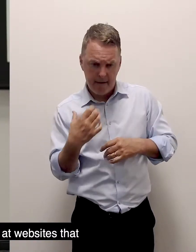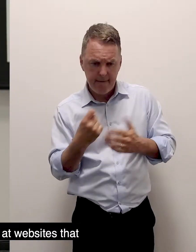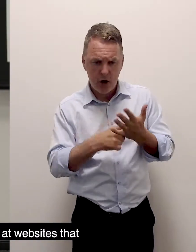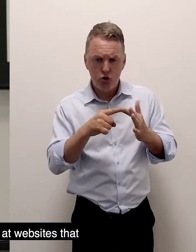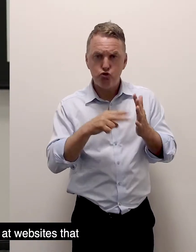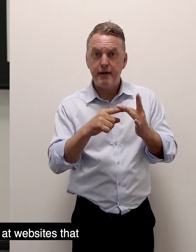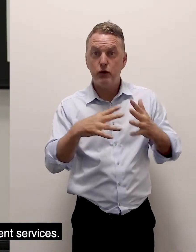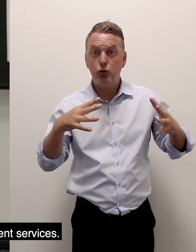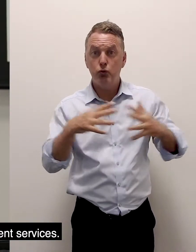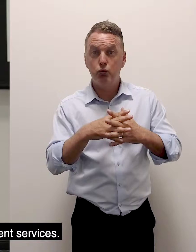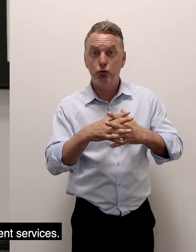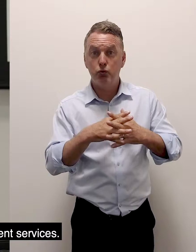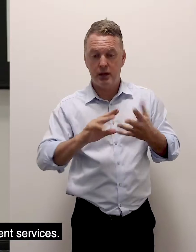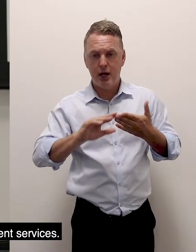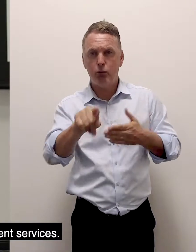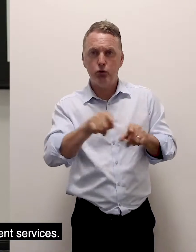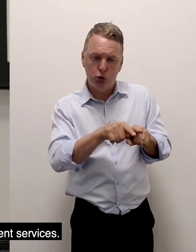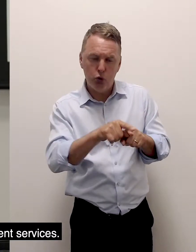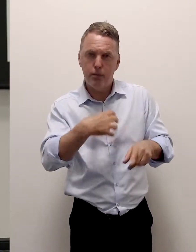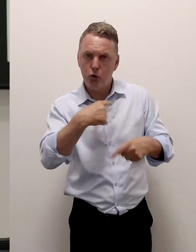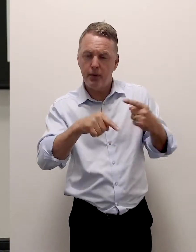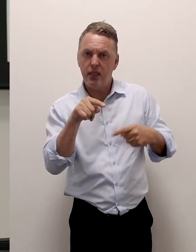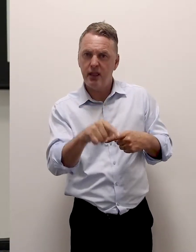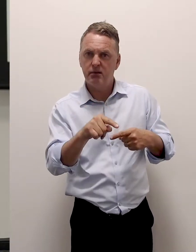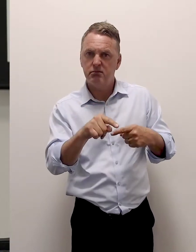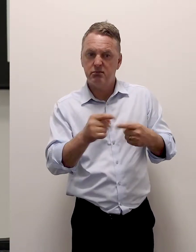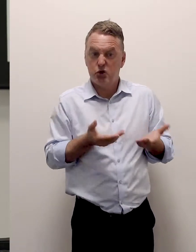at websites that might review different services.